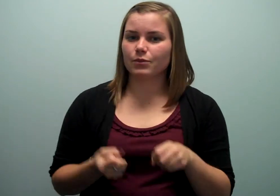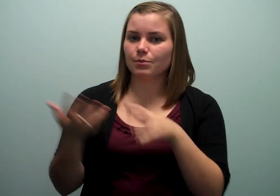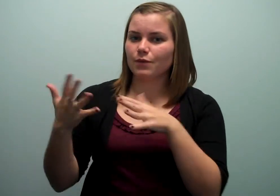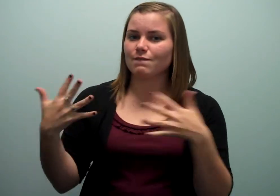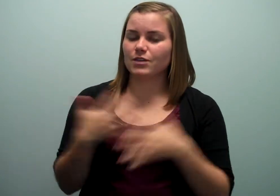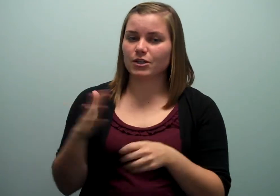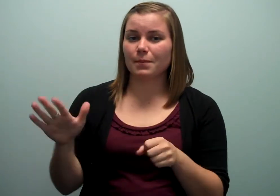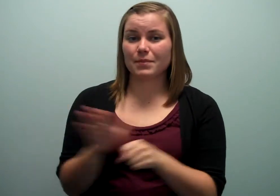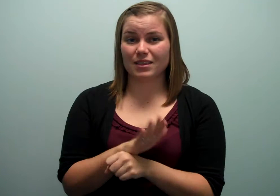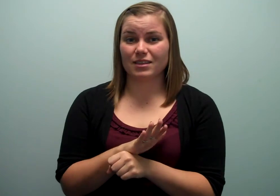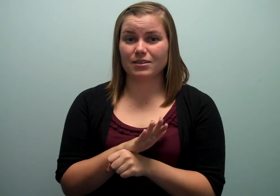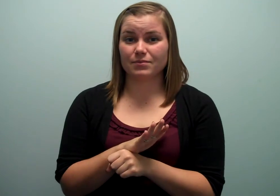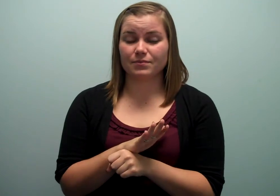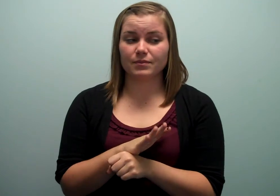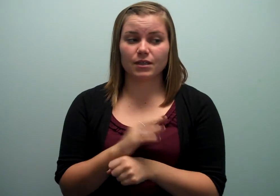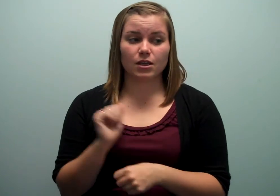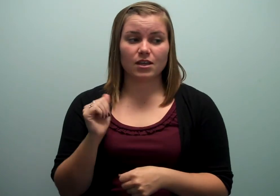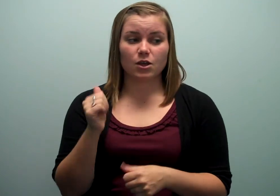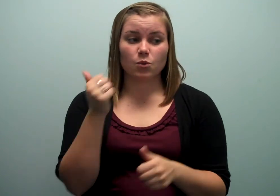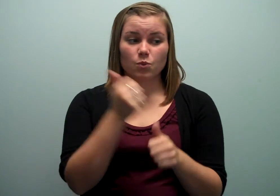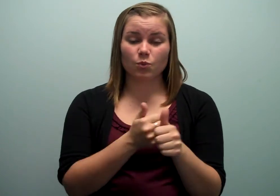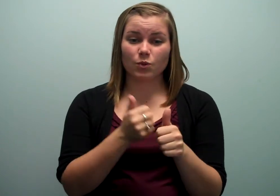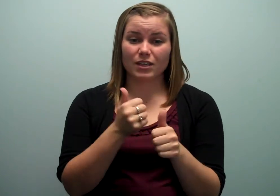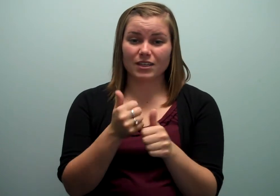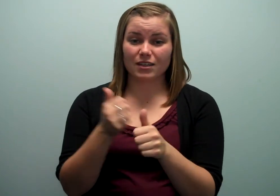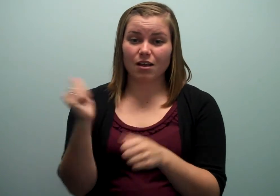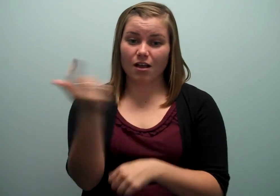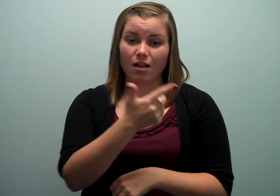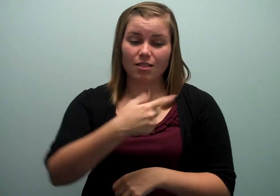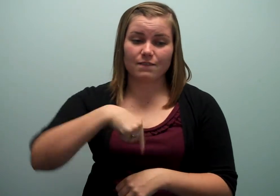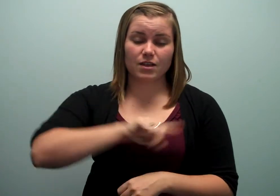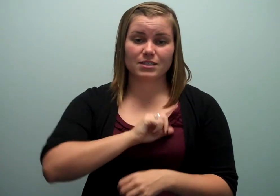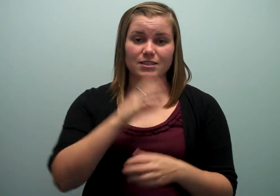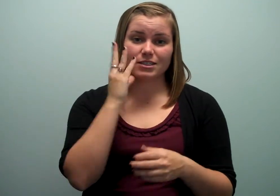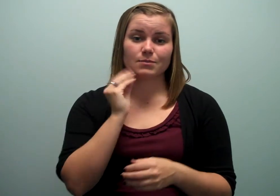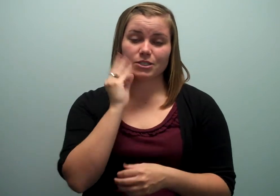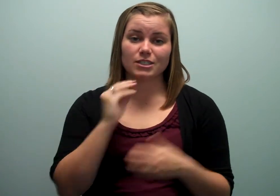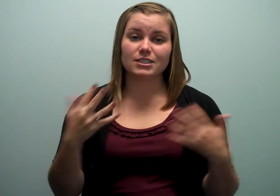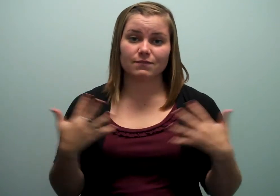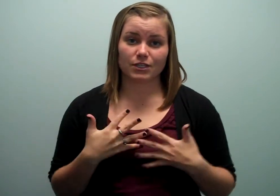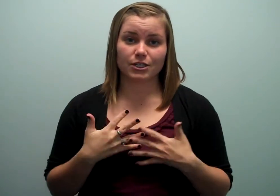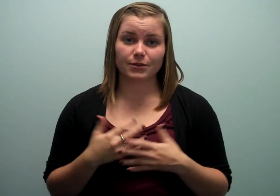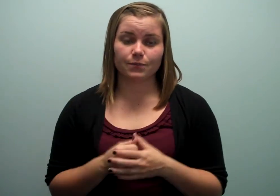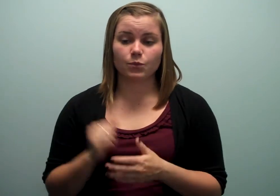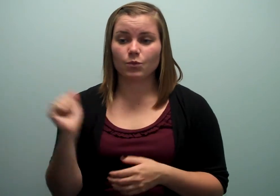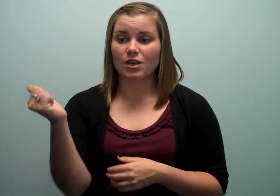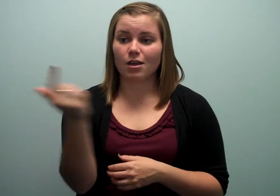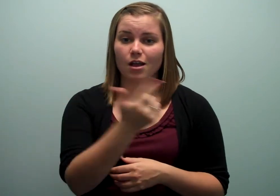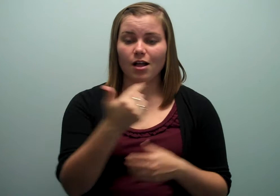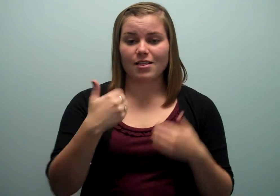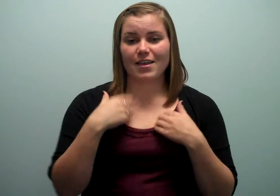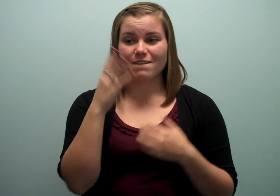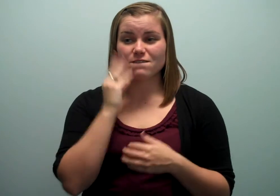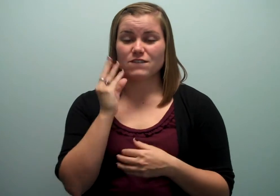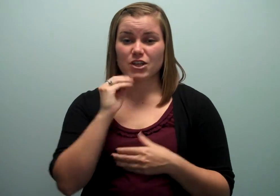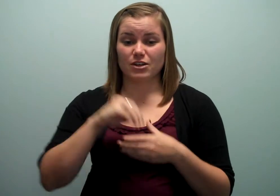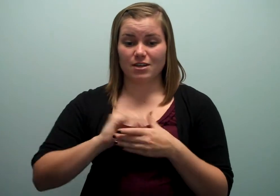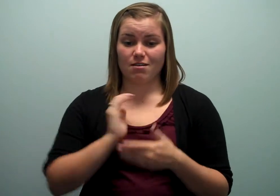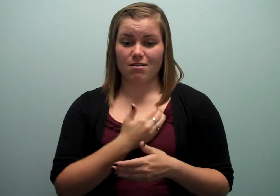completely. Every person on this planet experiences fear. We all have fear in our lives.